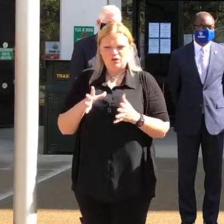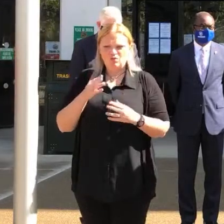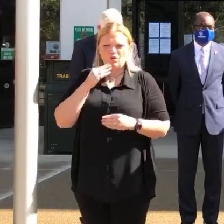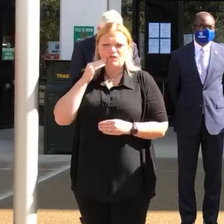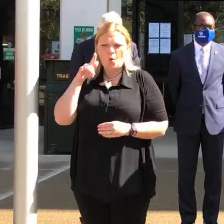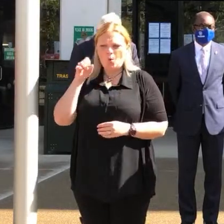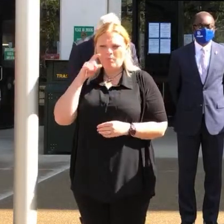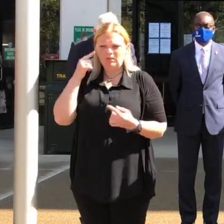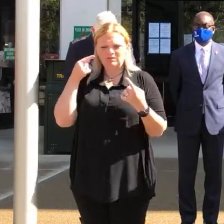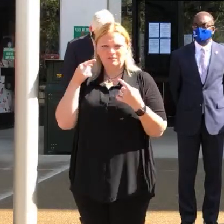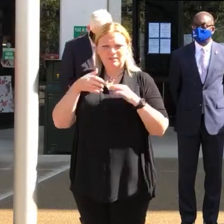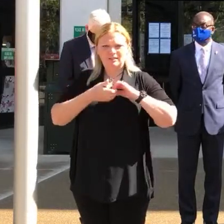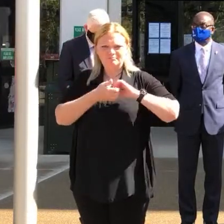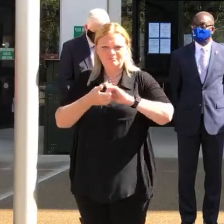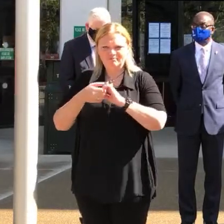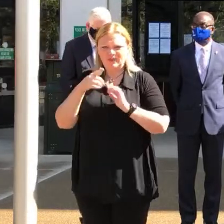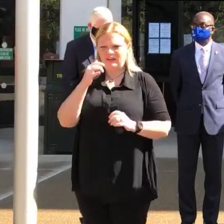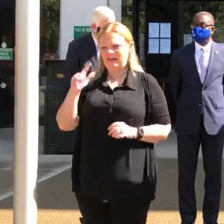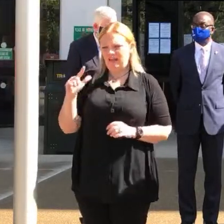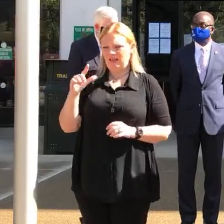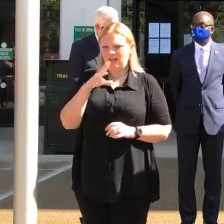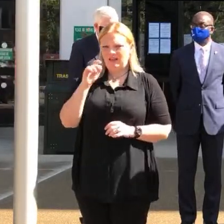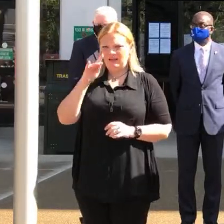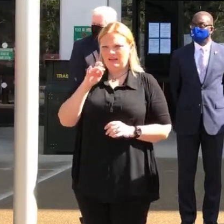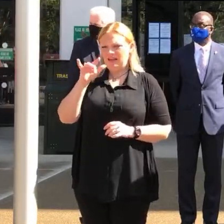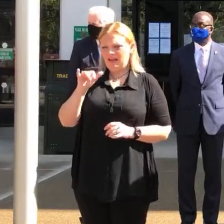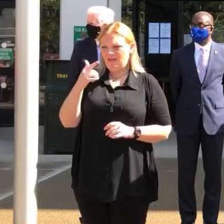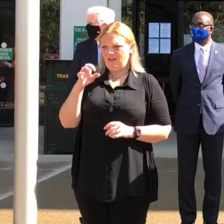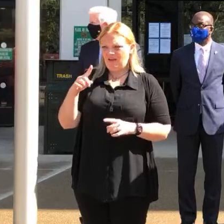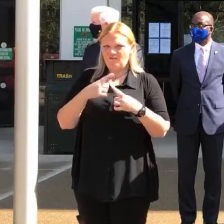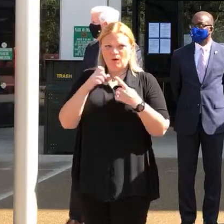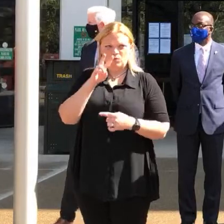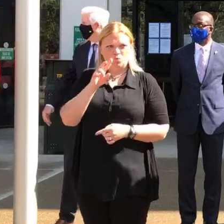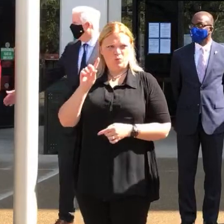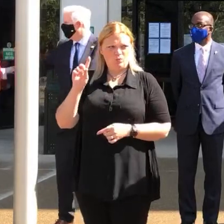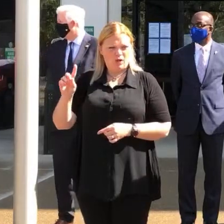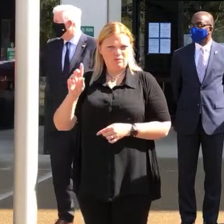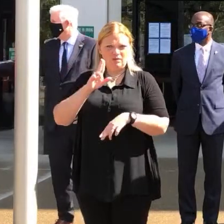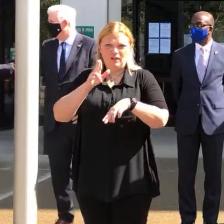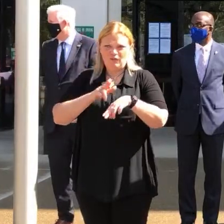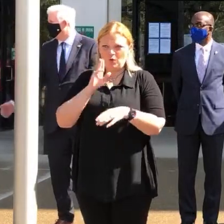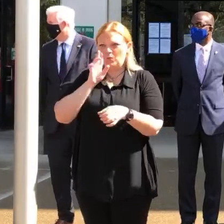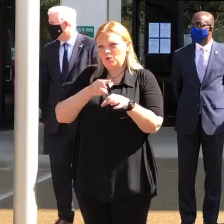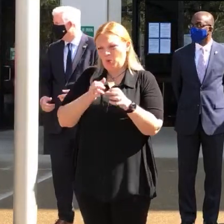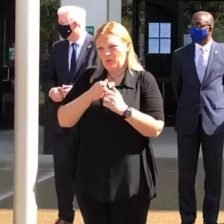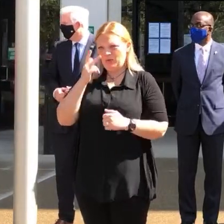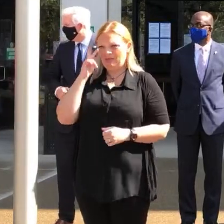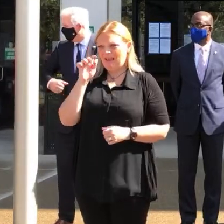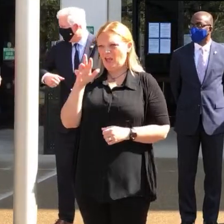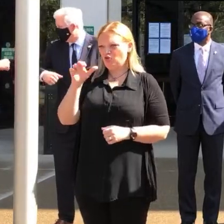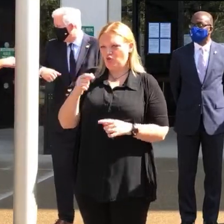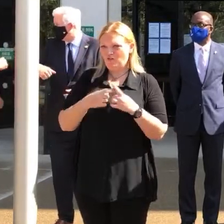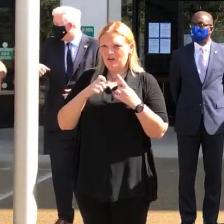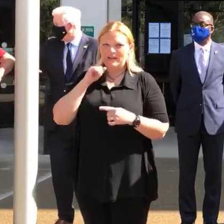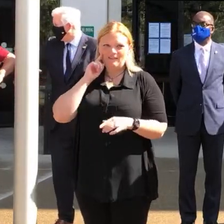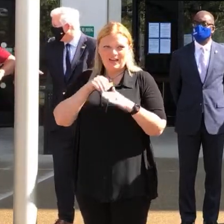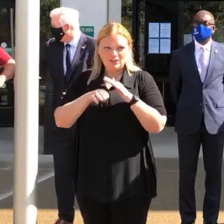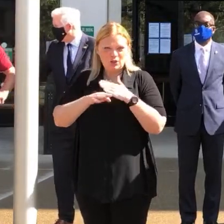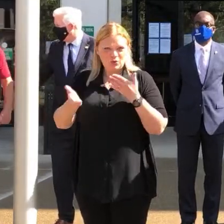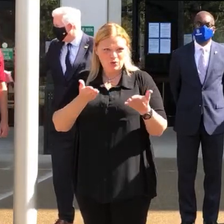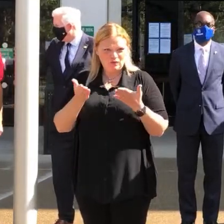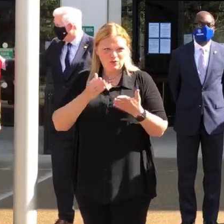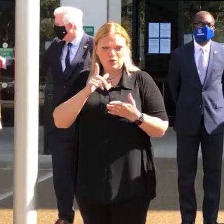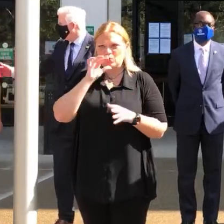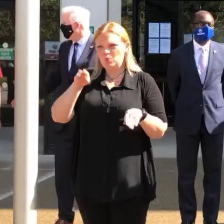Alliance of Western New York, Dale Zakleski, and Kelly Dodd from 211. And of course, we're joined by Kendra Schmidt here today from Deaf Access Services,